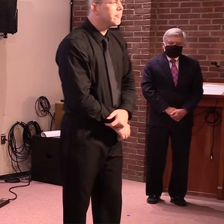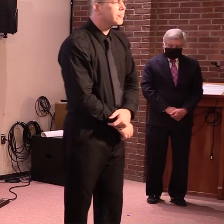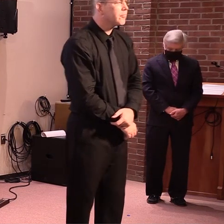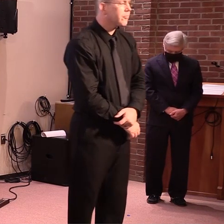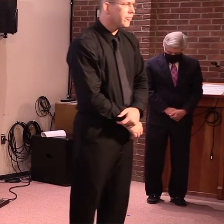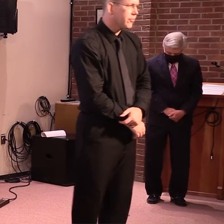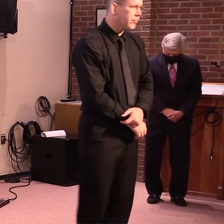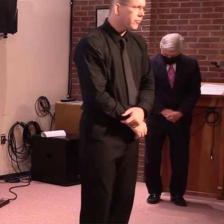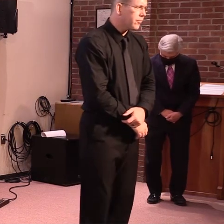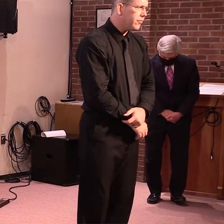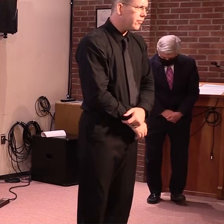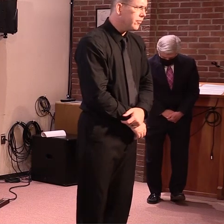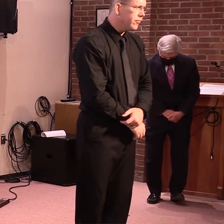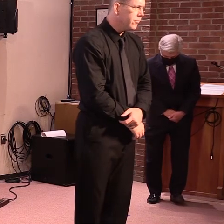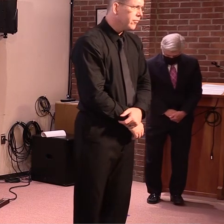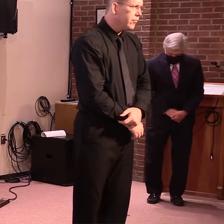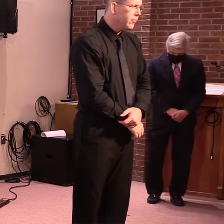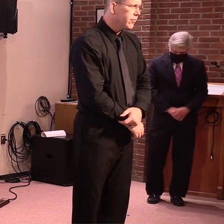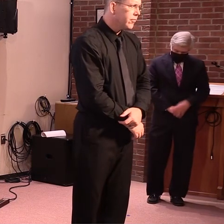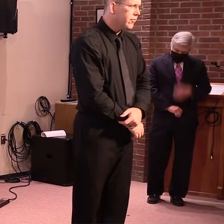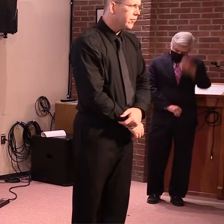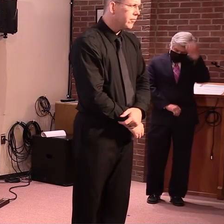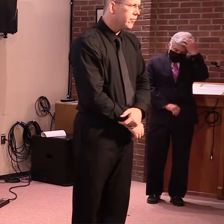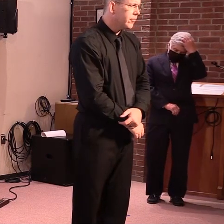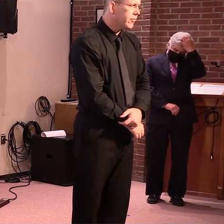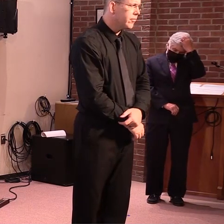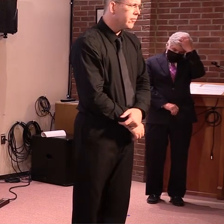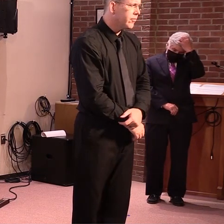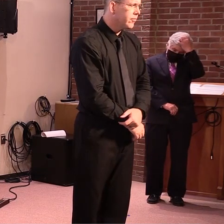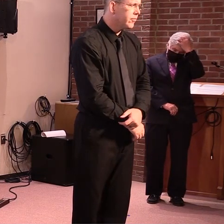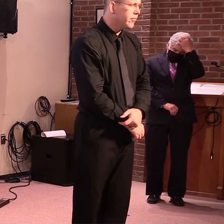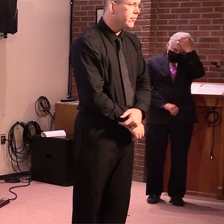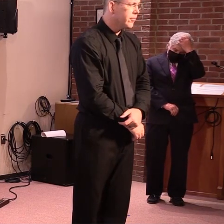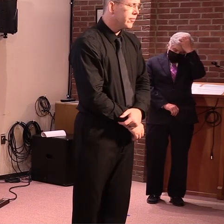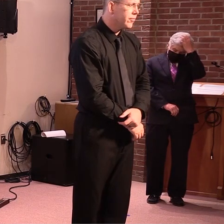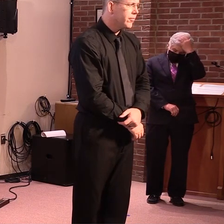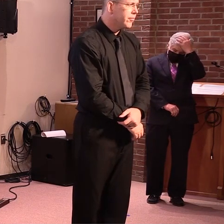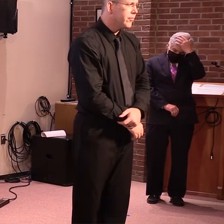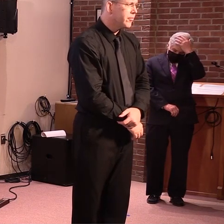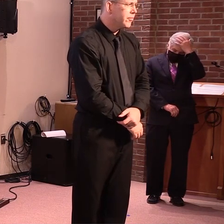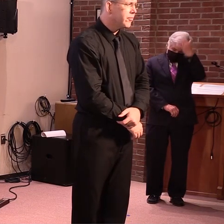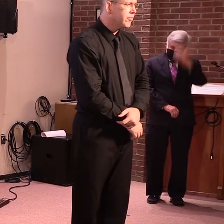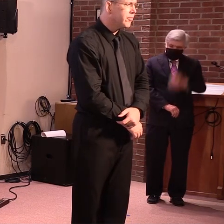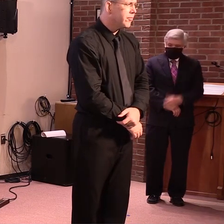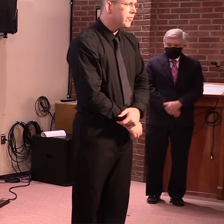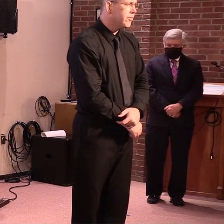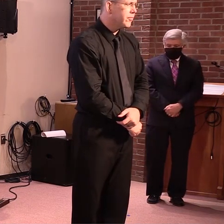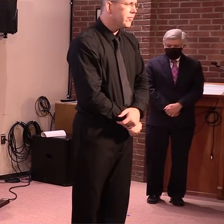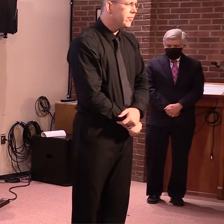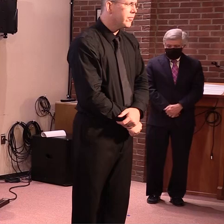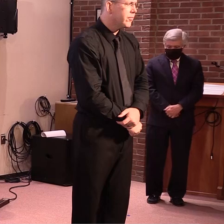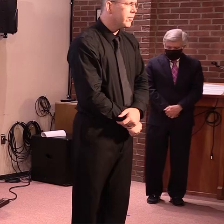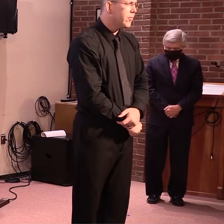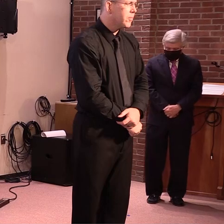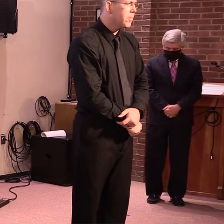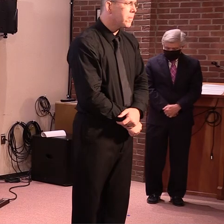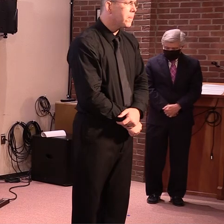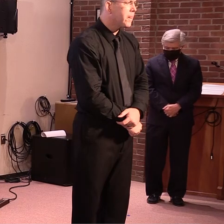week, given the World Health Organization and other various organizations that have put